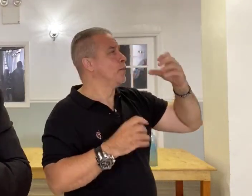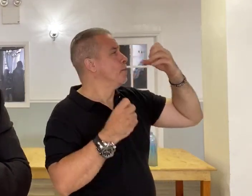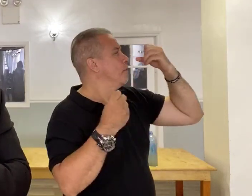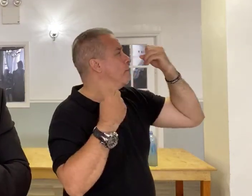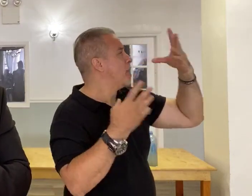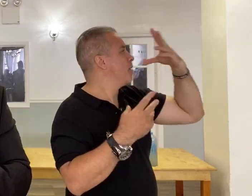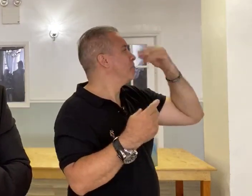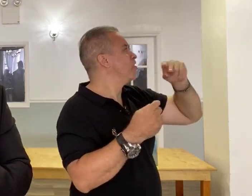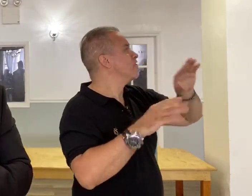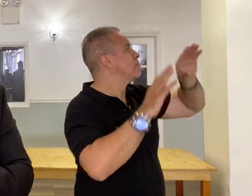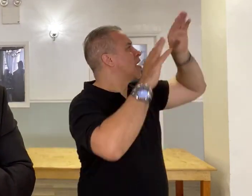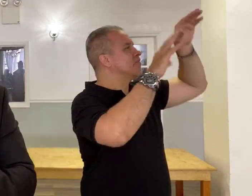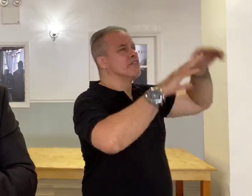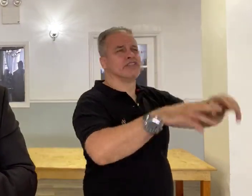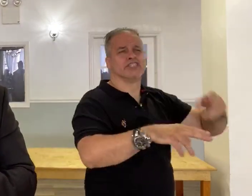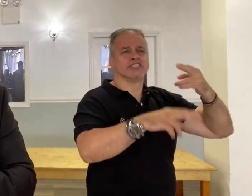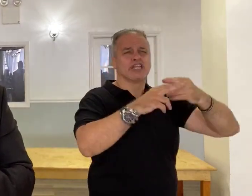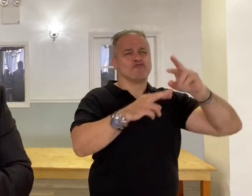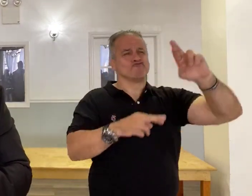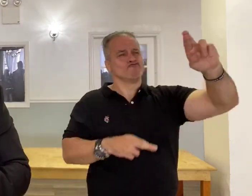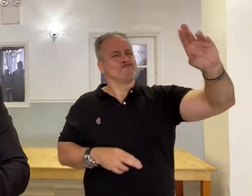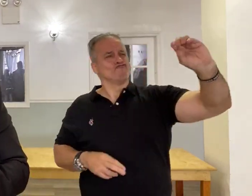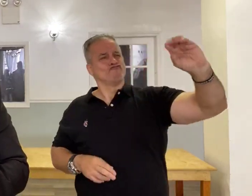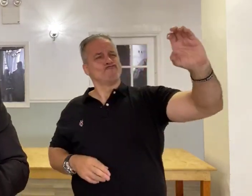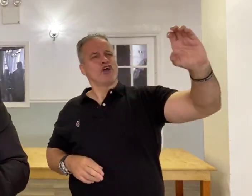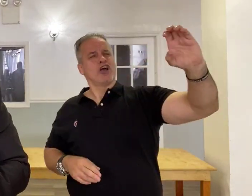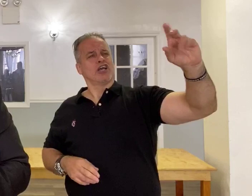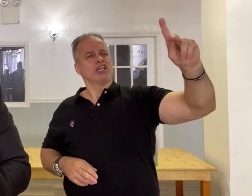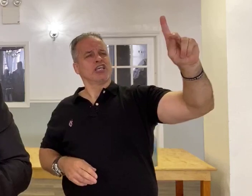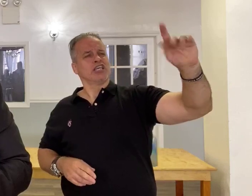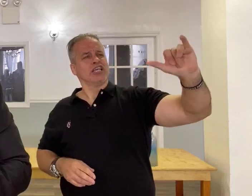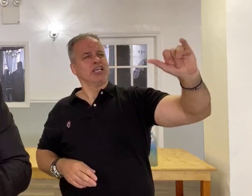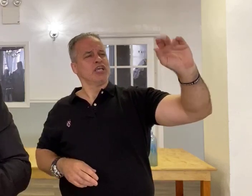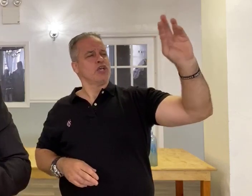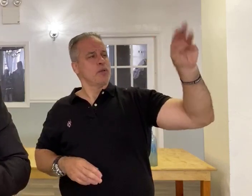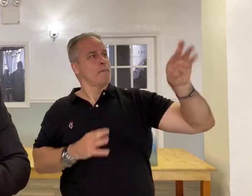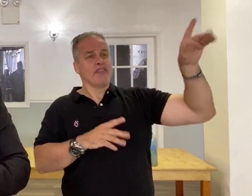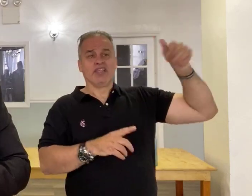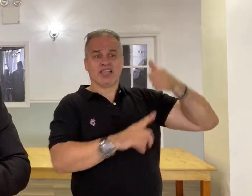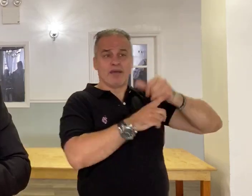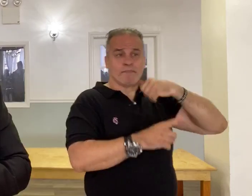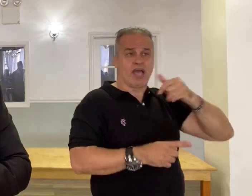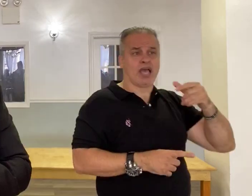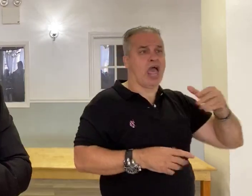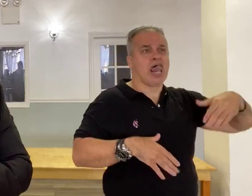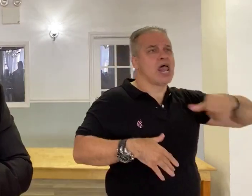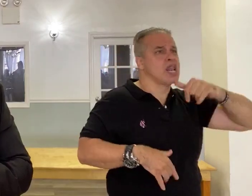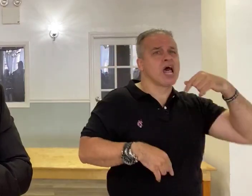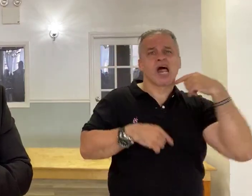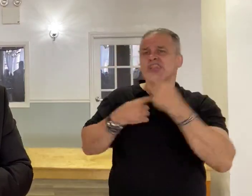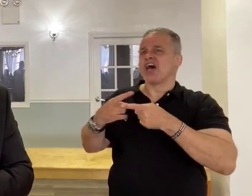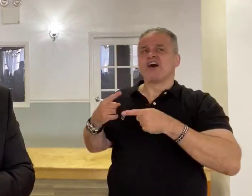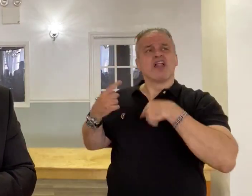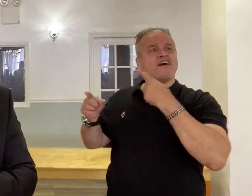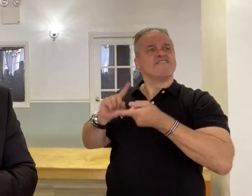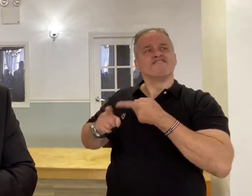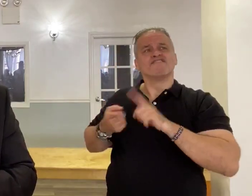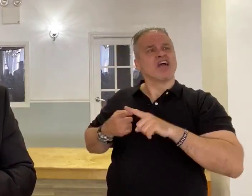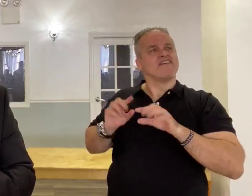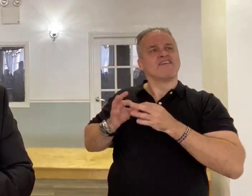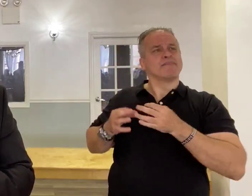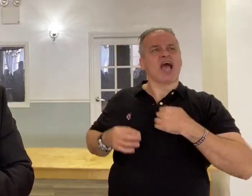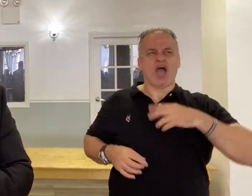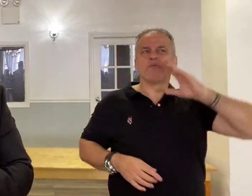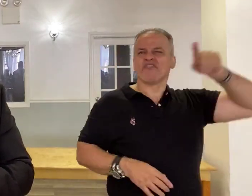On the Rocky Mountains or and the such. He's climbing out there and he messes up.